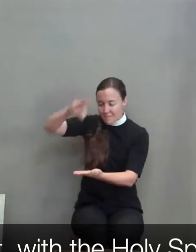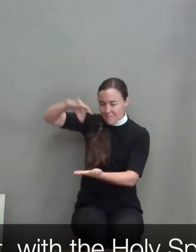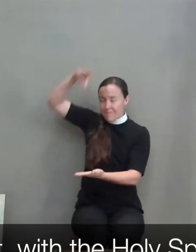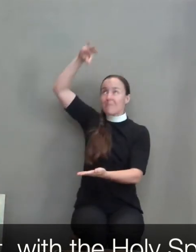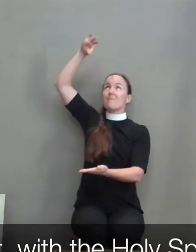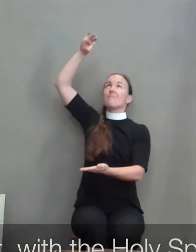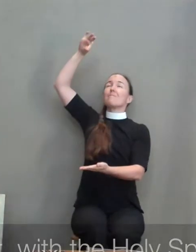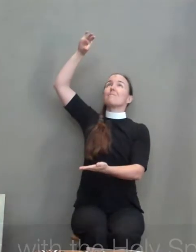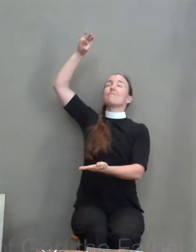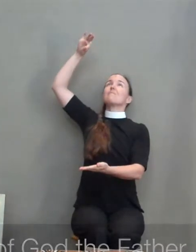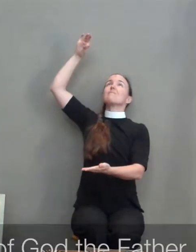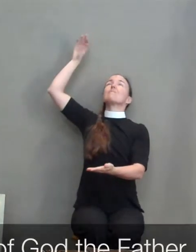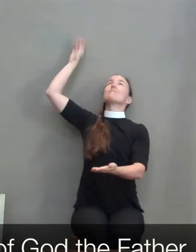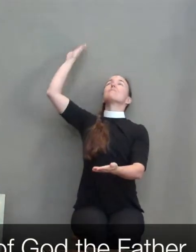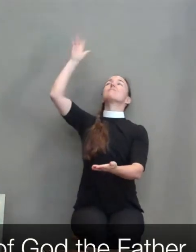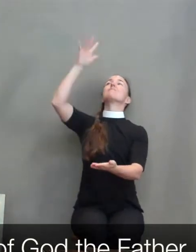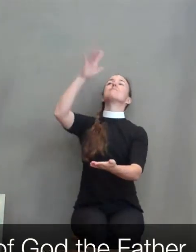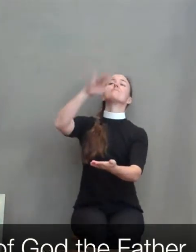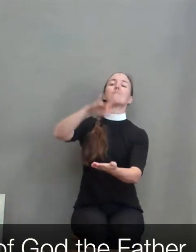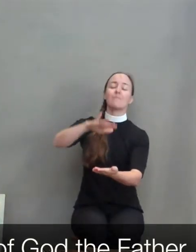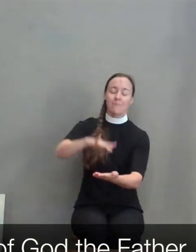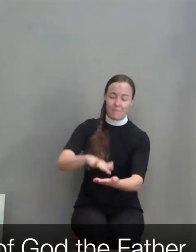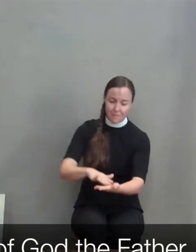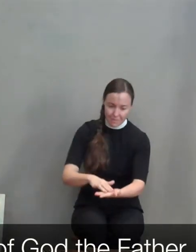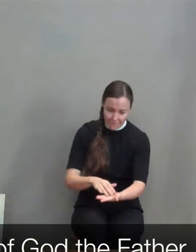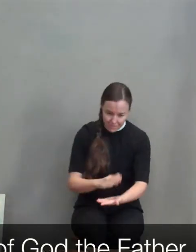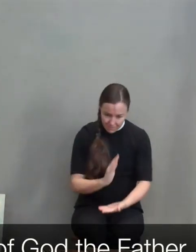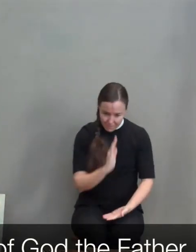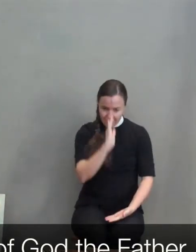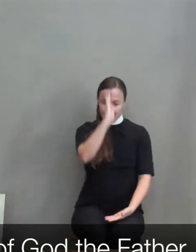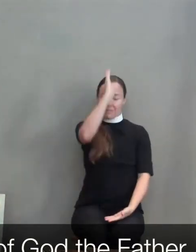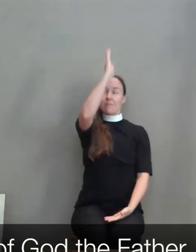Spirit, in the glory of God the